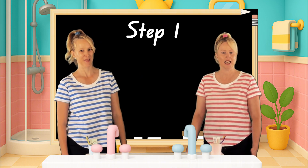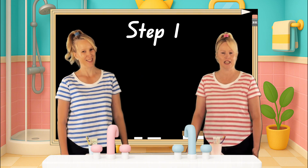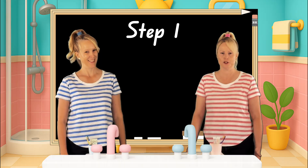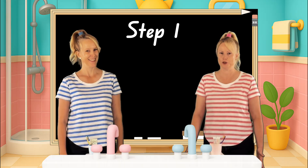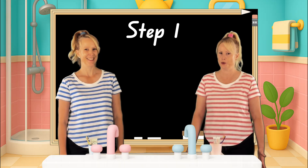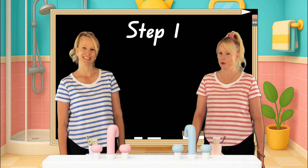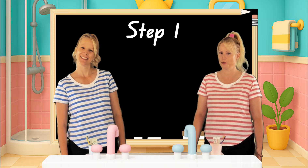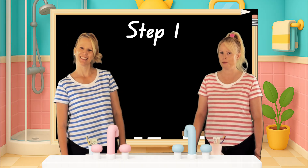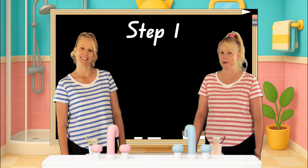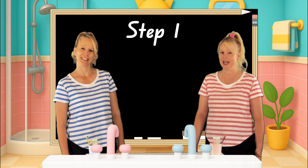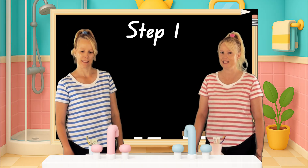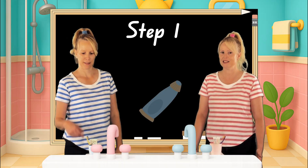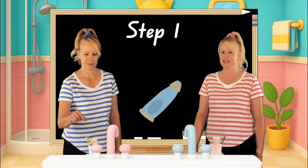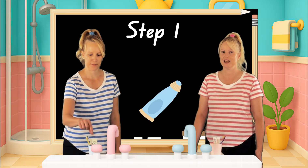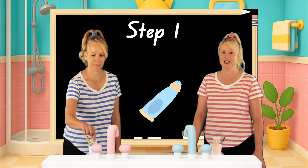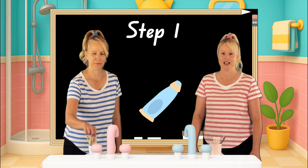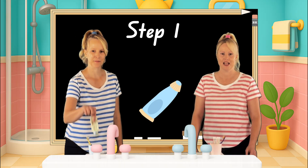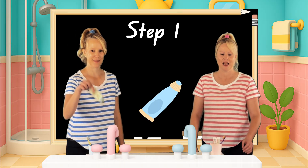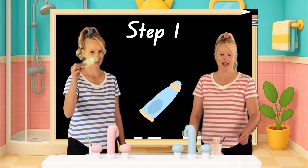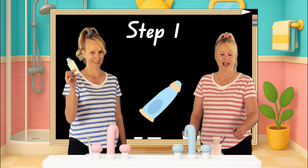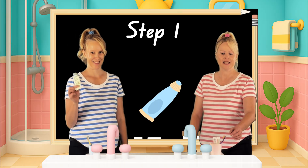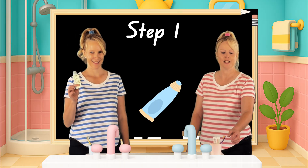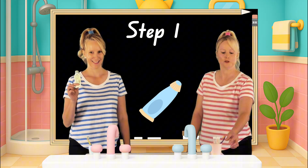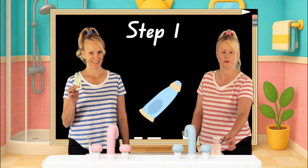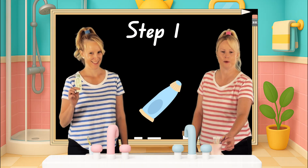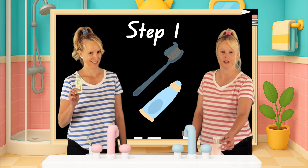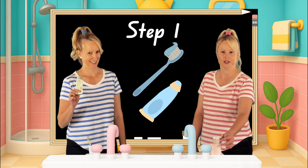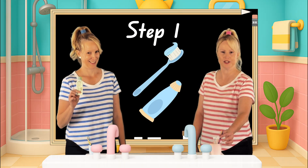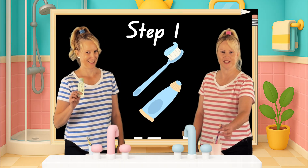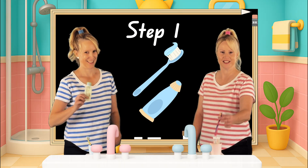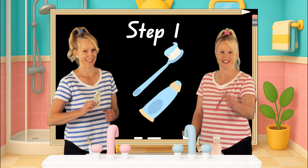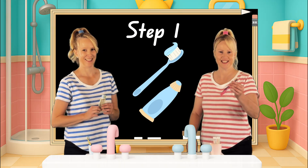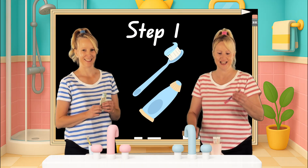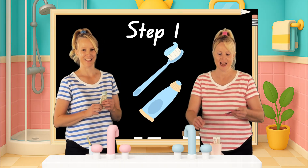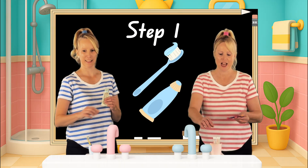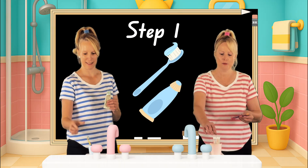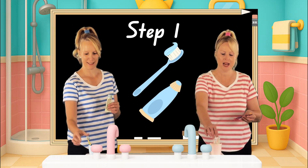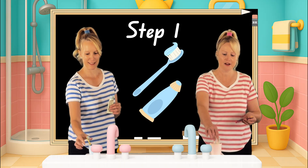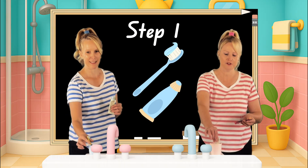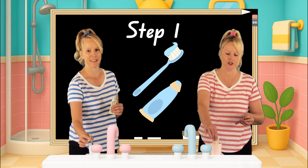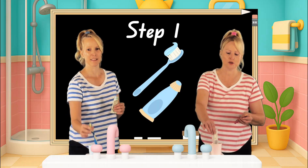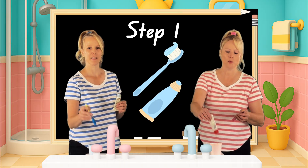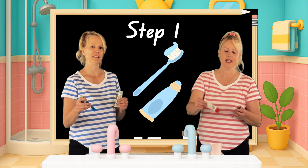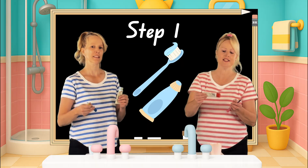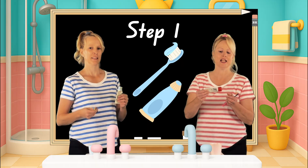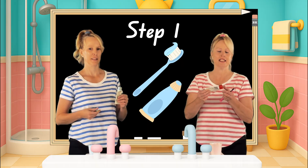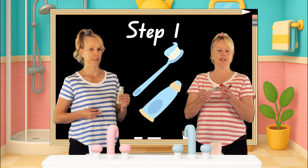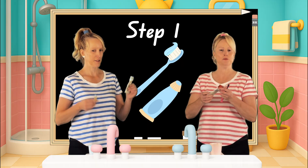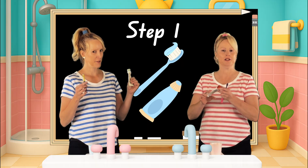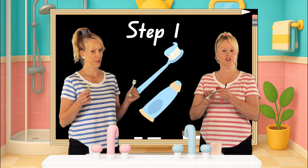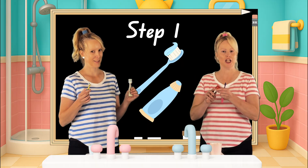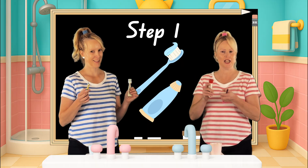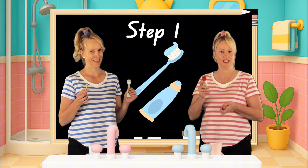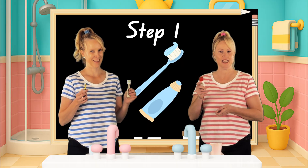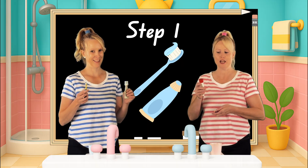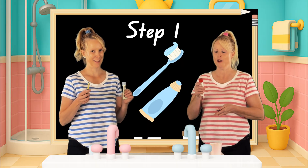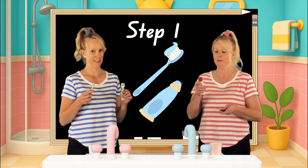our toothpaste and our toothbrush, and we have to squeeze a little bit of tiny bit